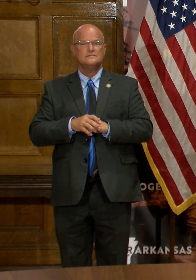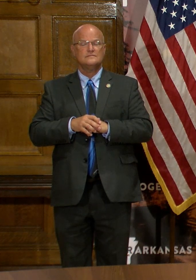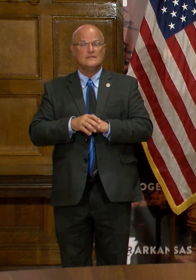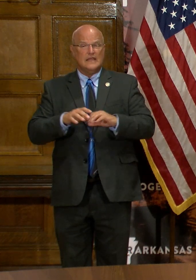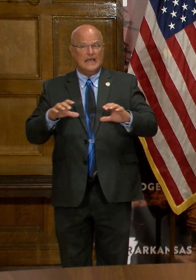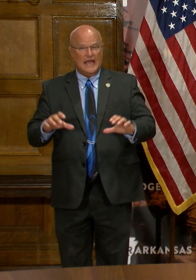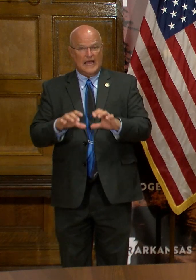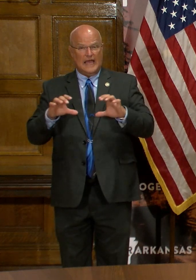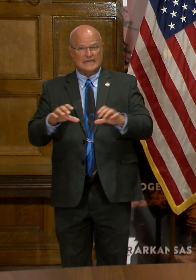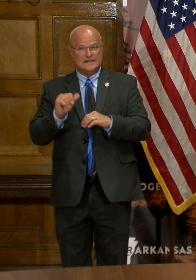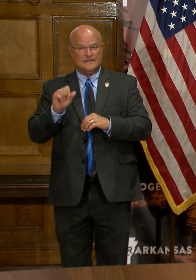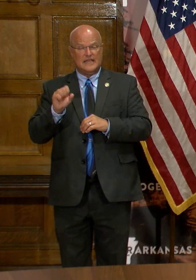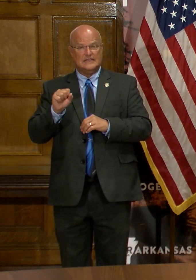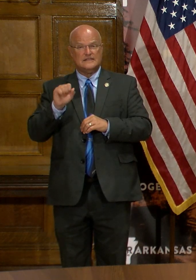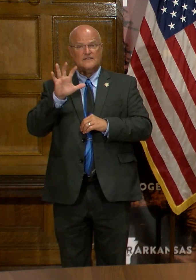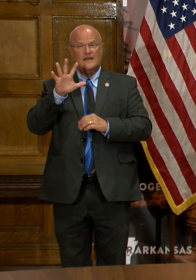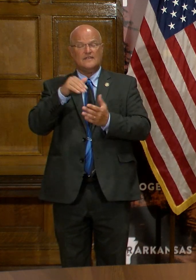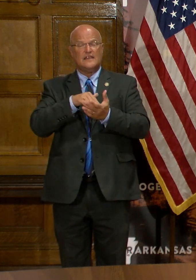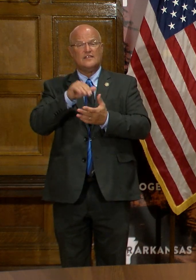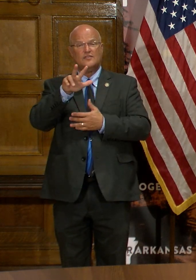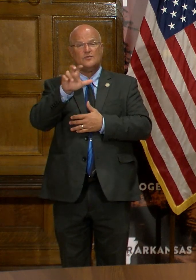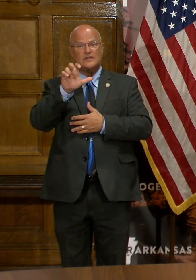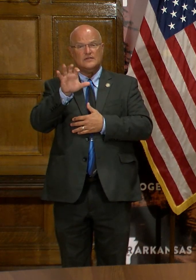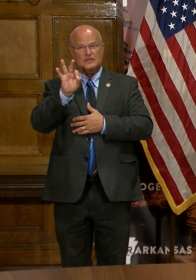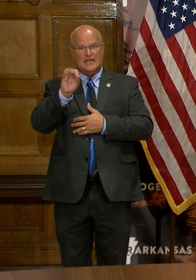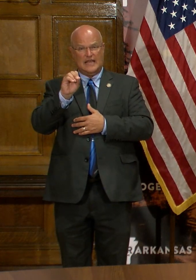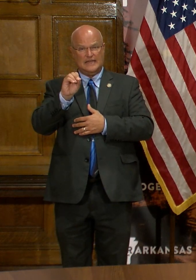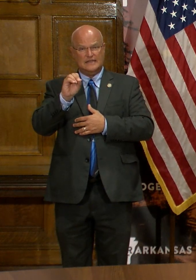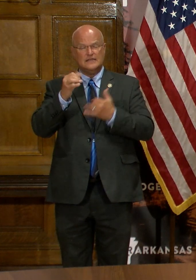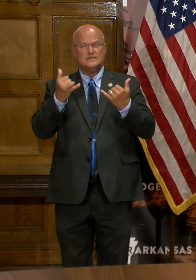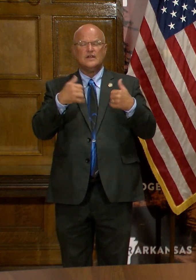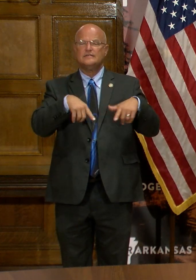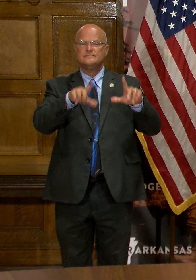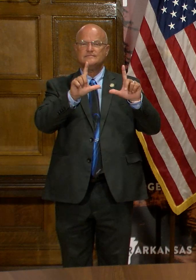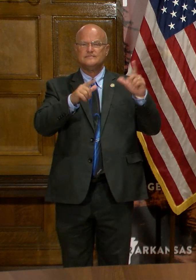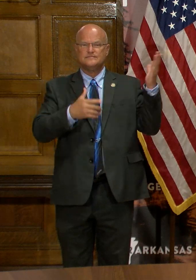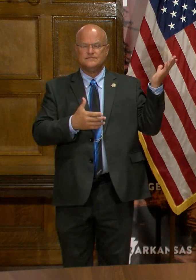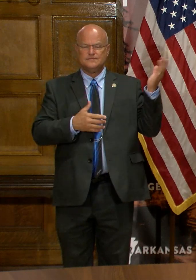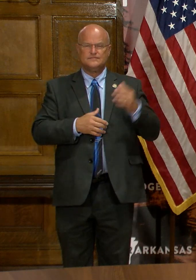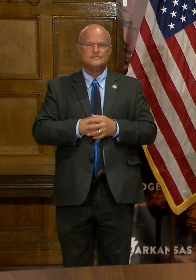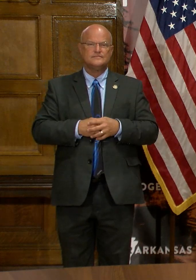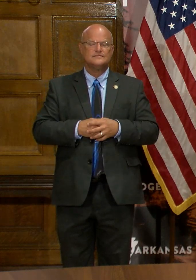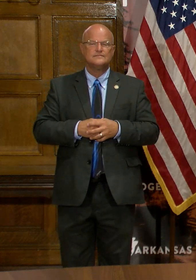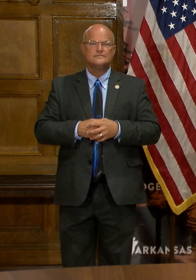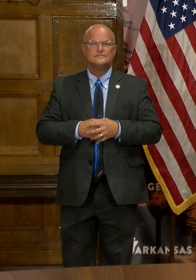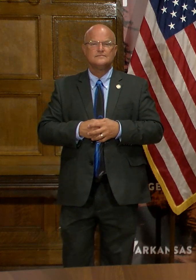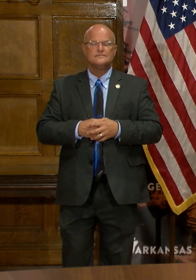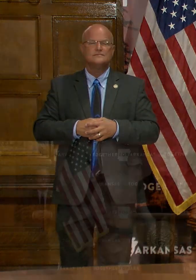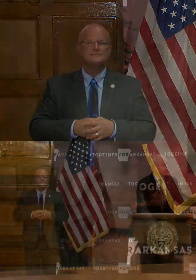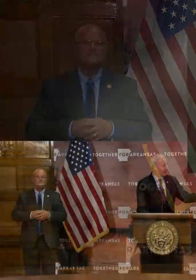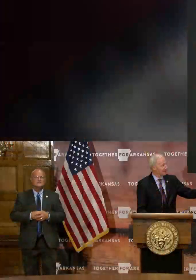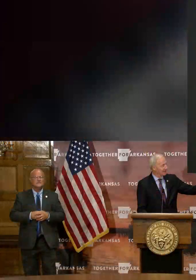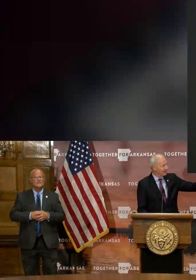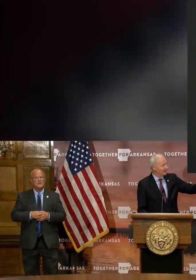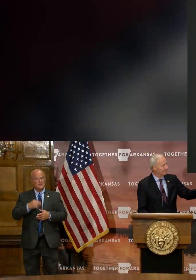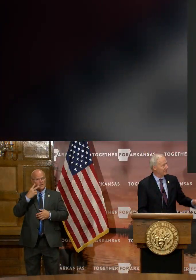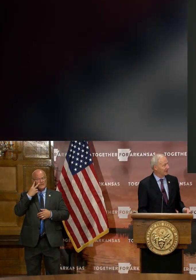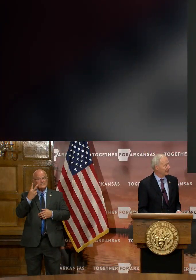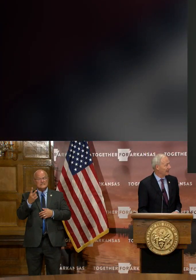Active cases is 5,390. With that, let's go to the graphs. You can see